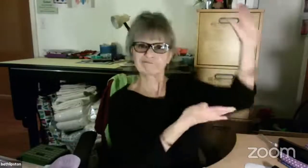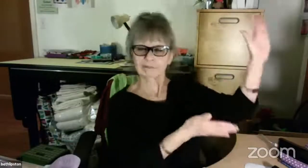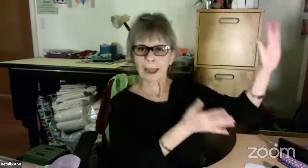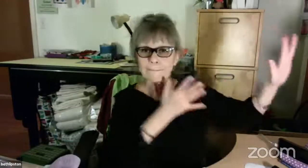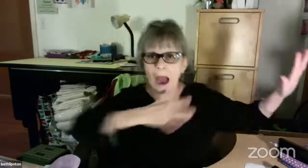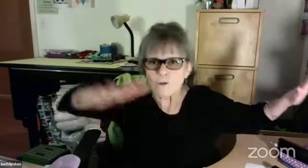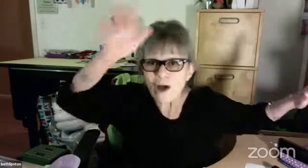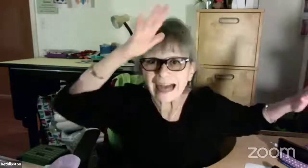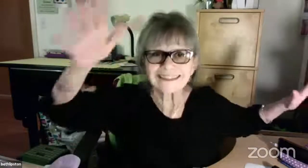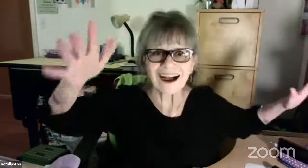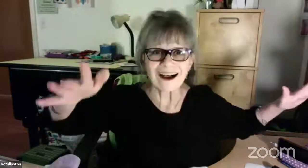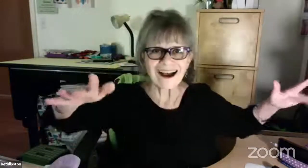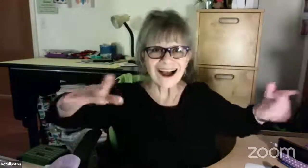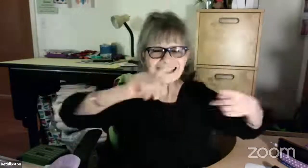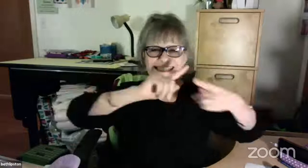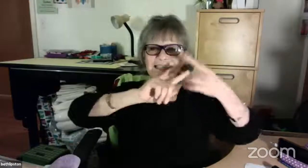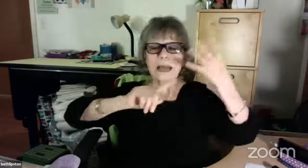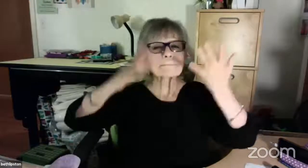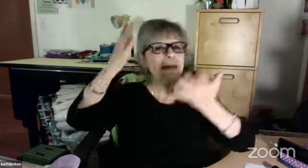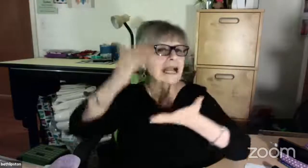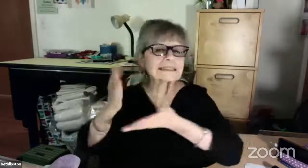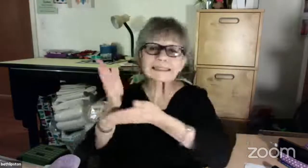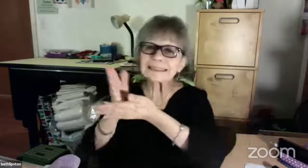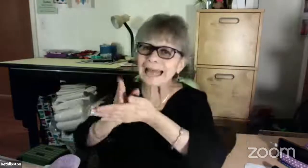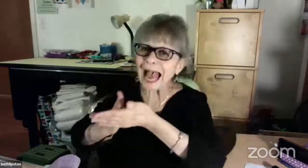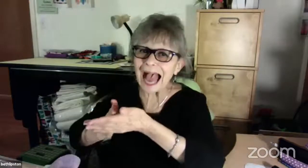were lots of opportunities that we didn't have access to,